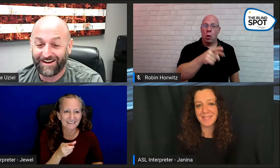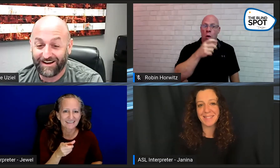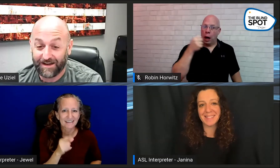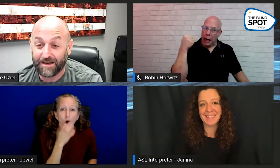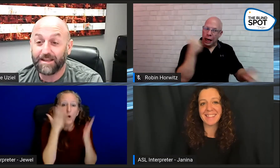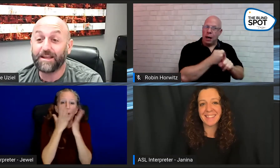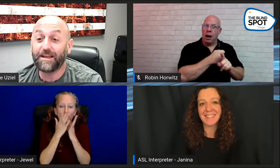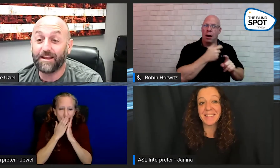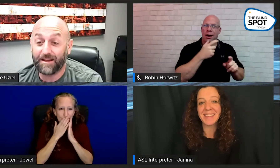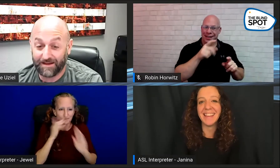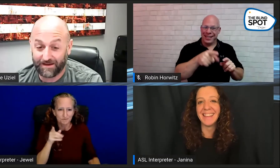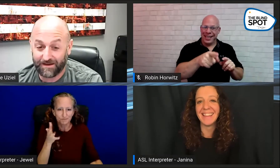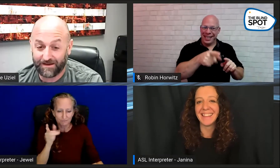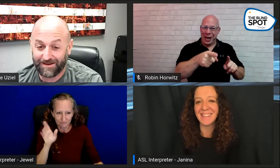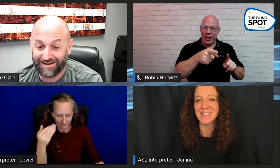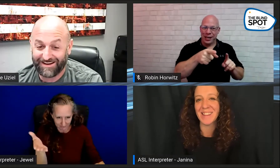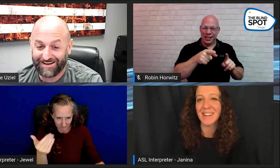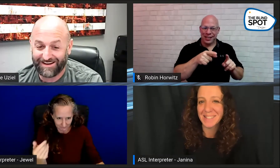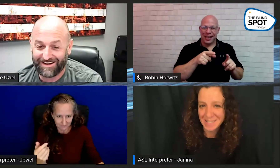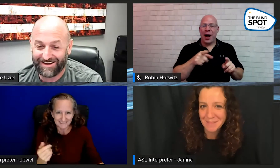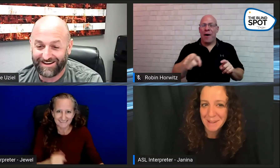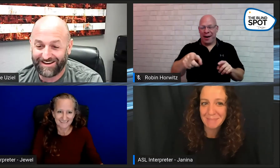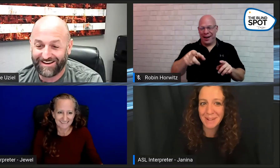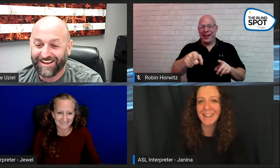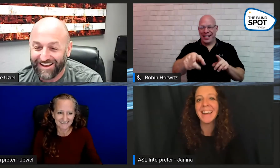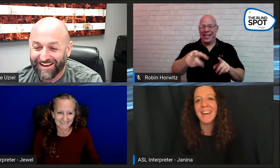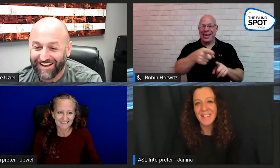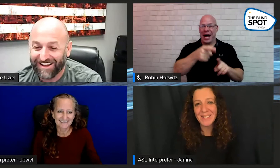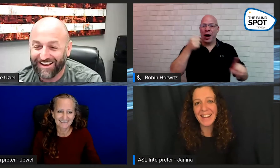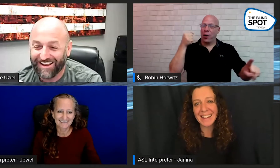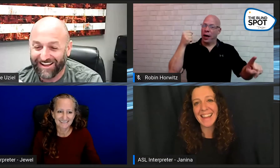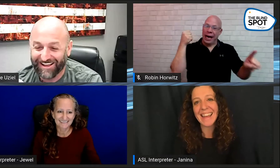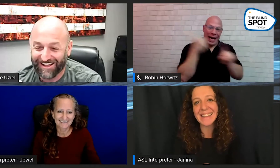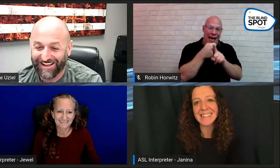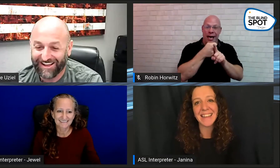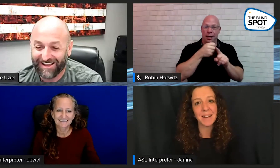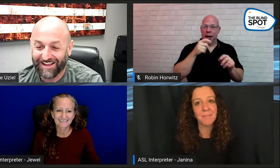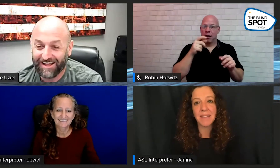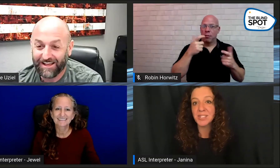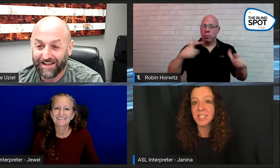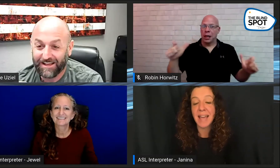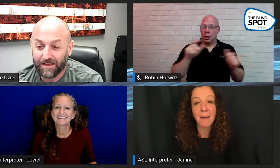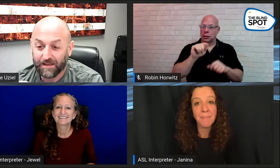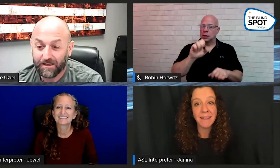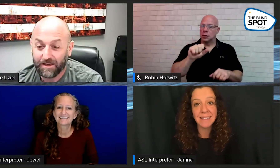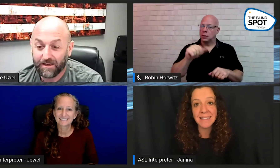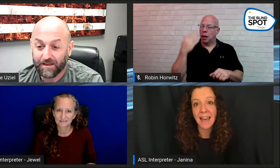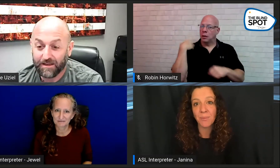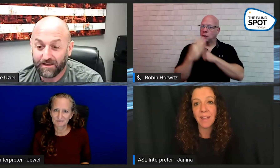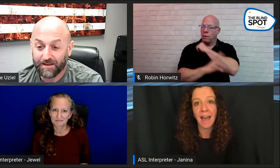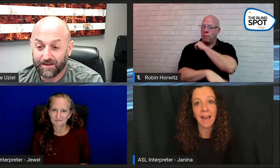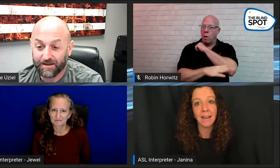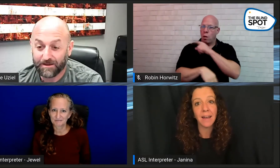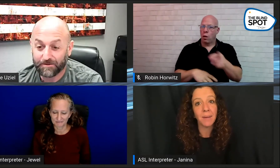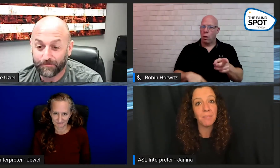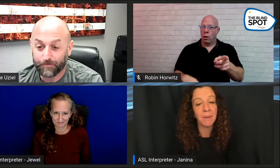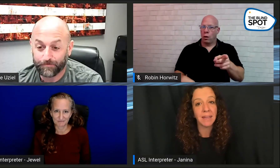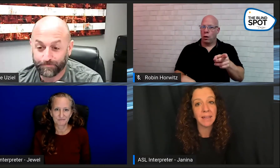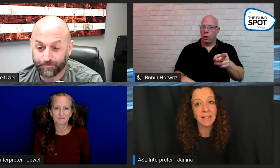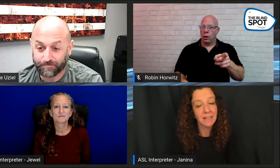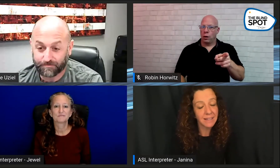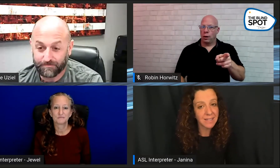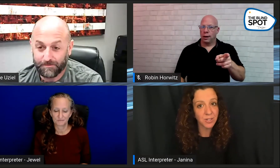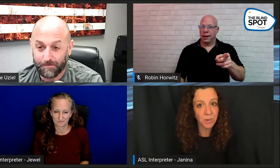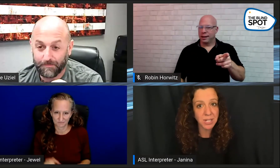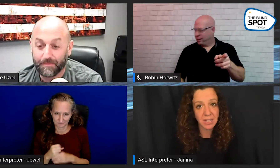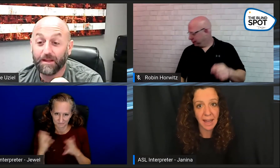think. He started in September, right? And it just happened that we had a